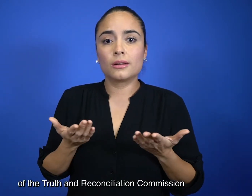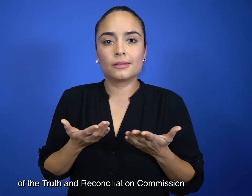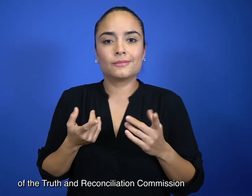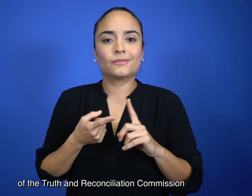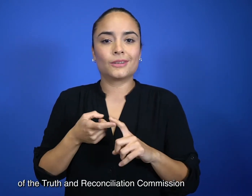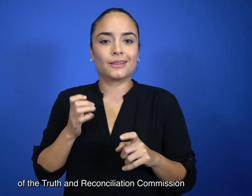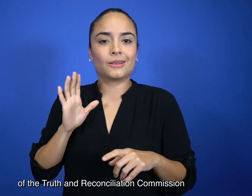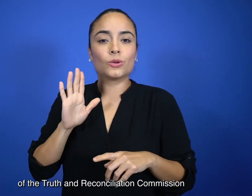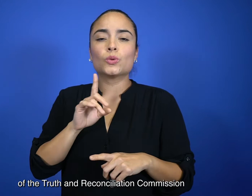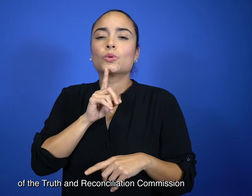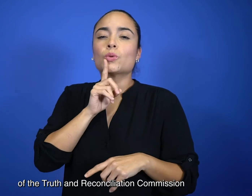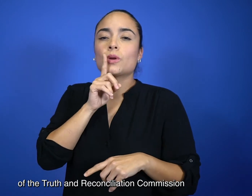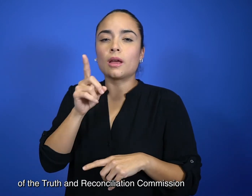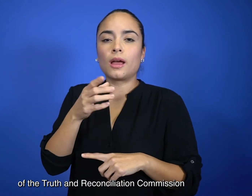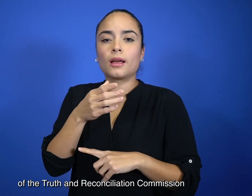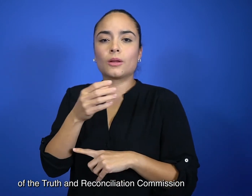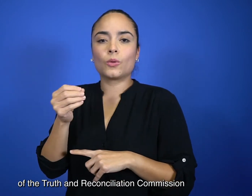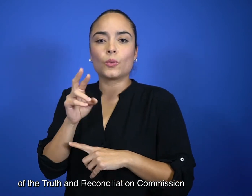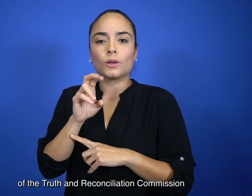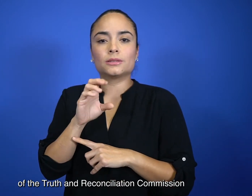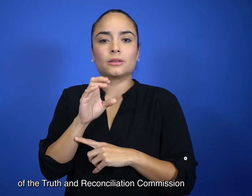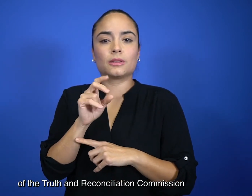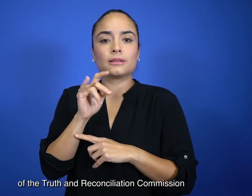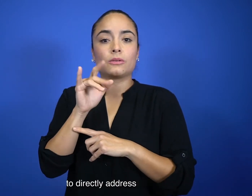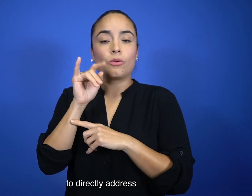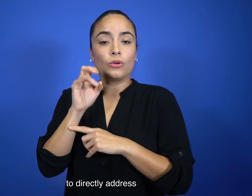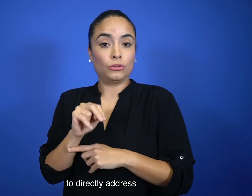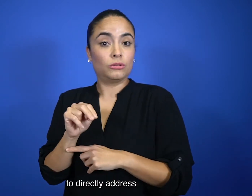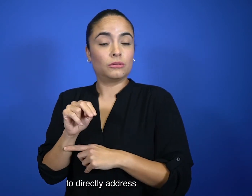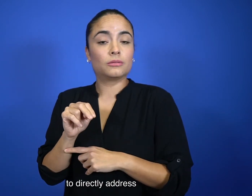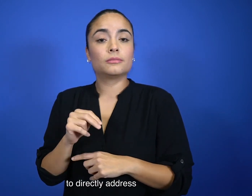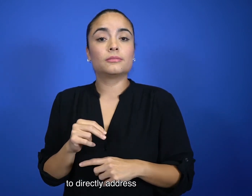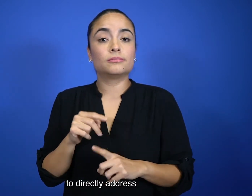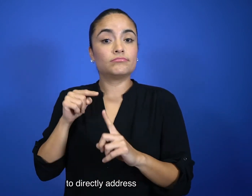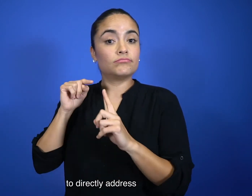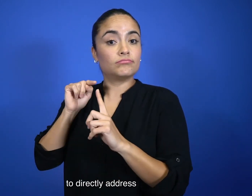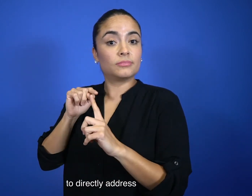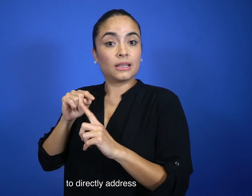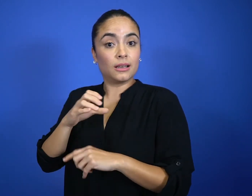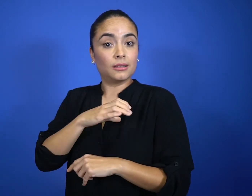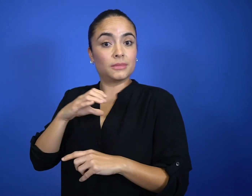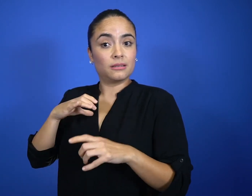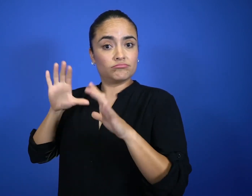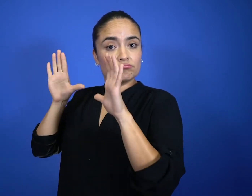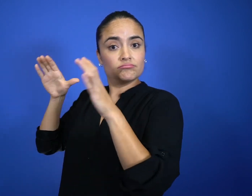and Reconciliation Commission to directly address